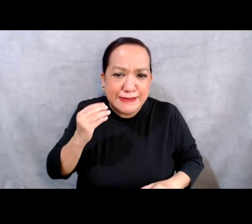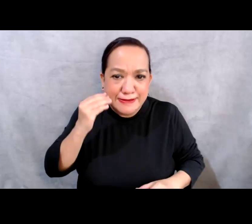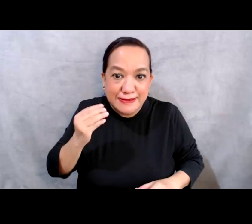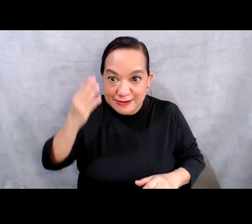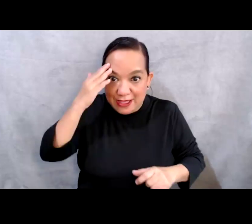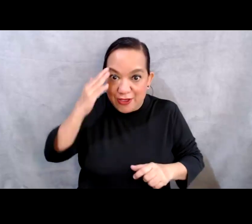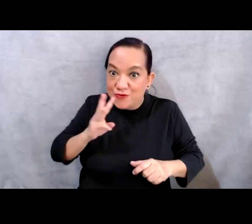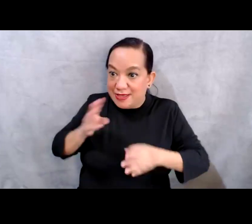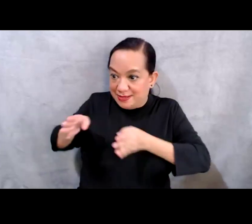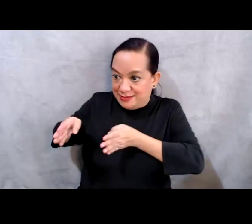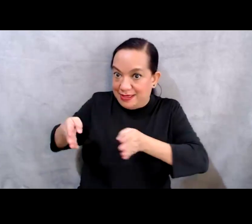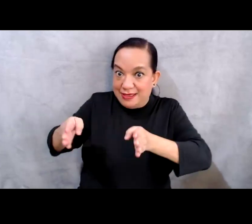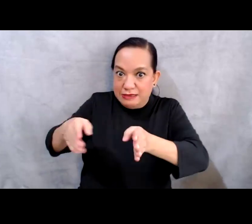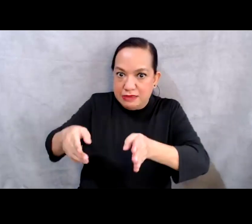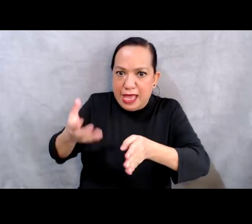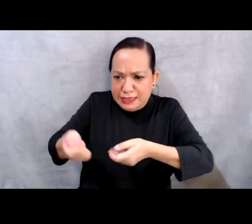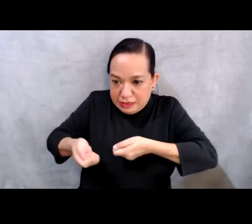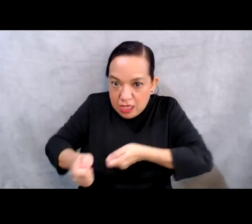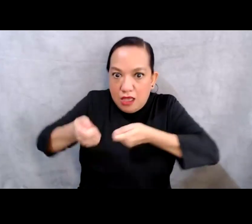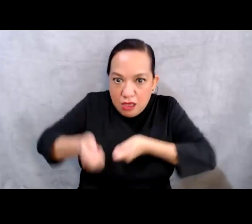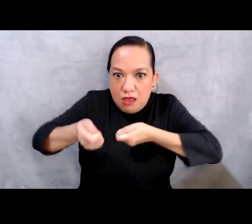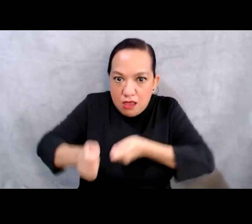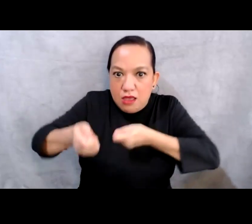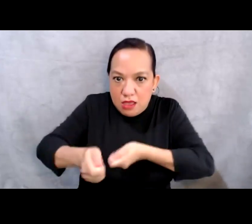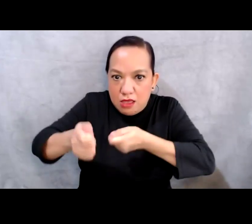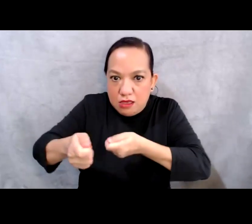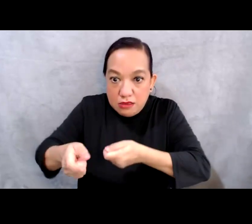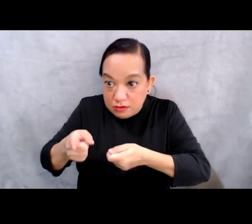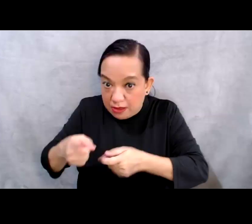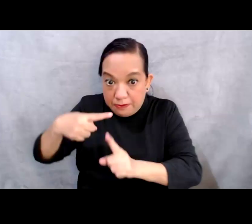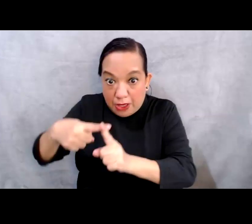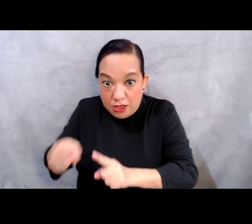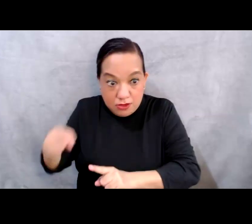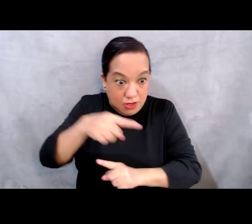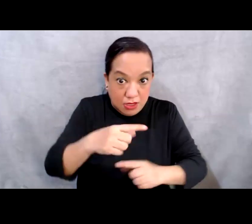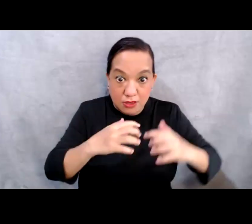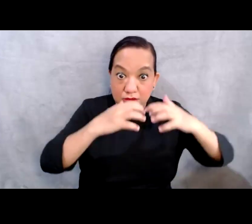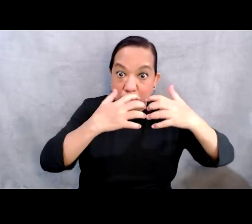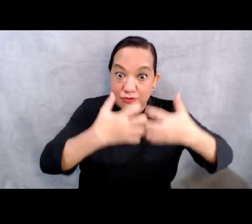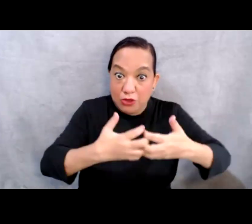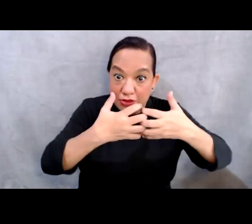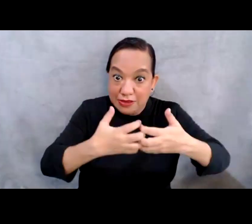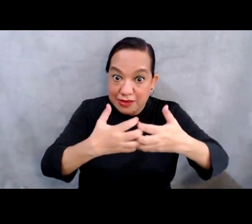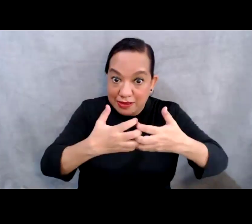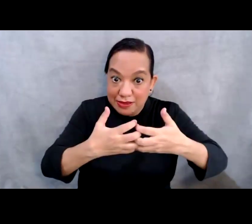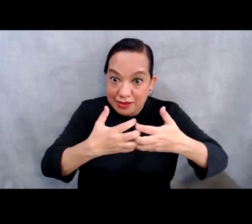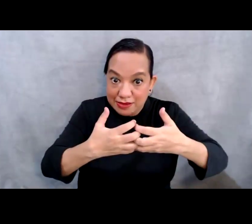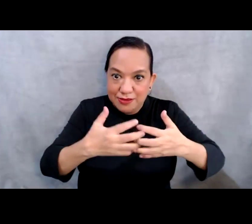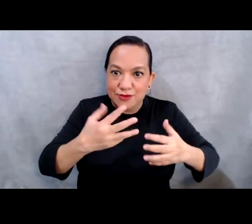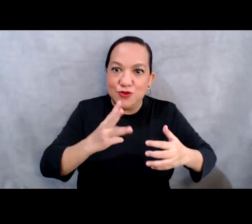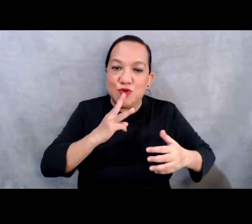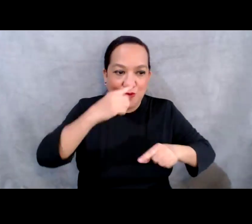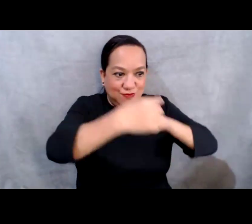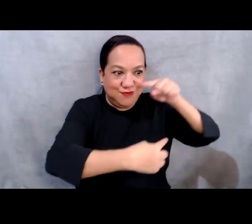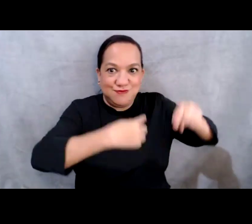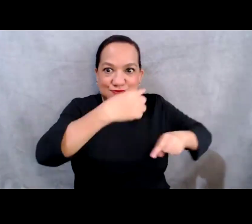the turbines, and there's no water. It has stopped the water seepage. Now people are complaining about the flooding. I